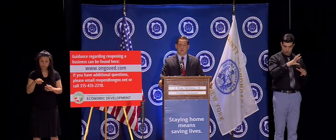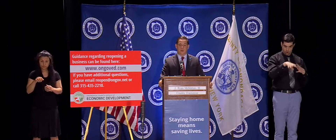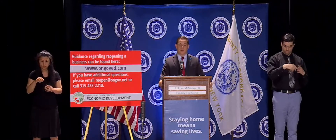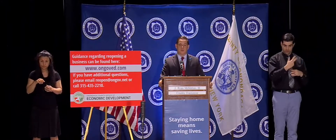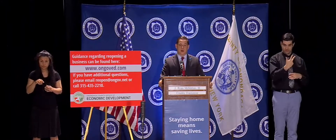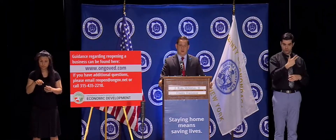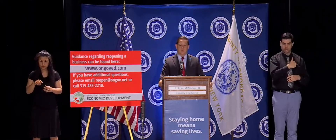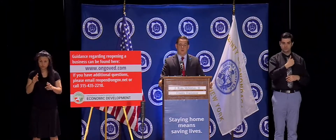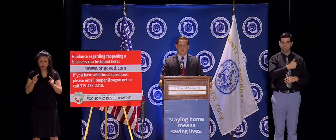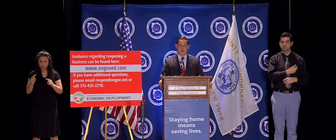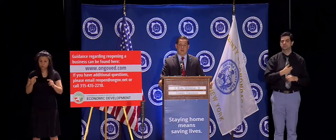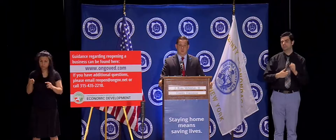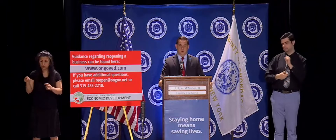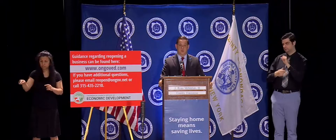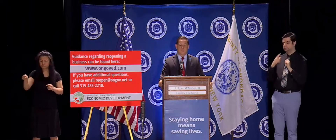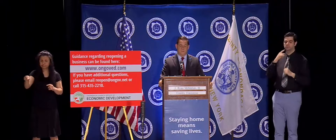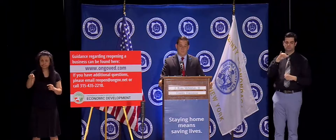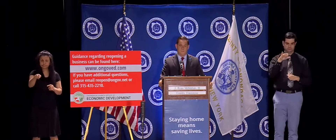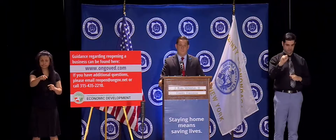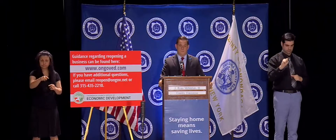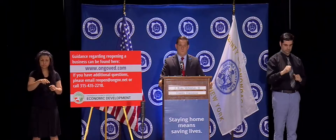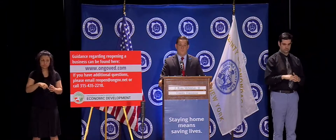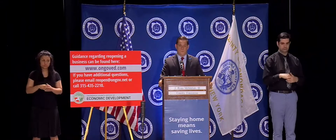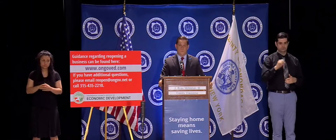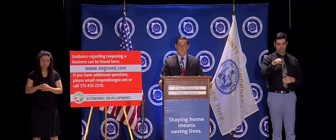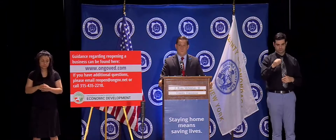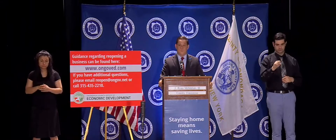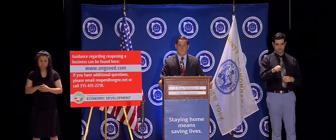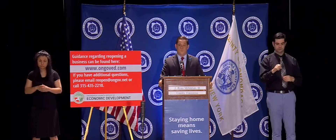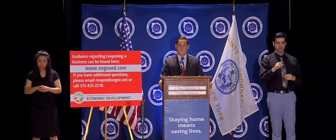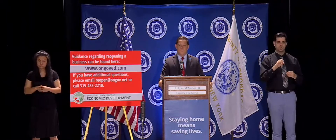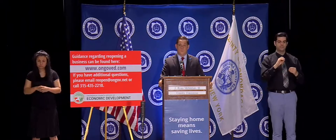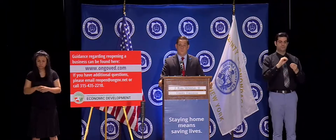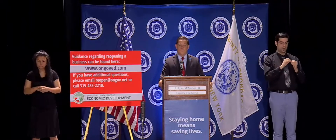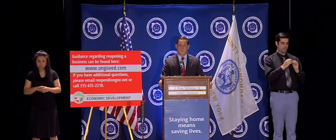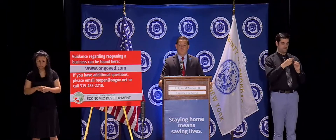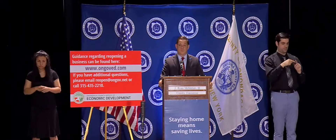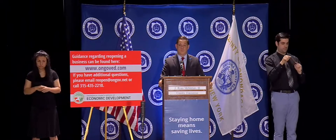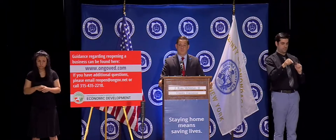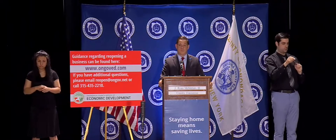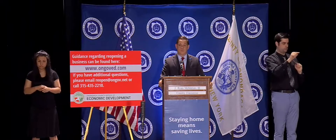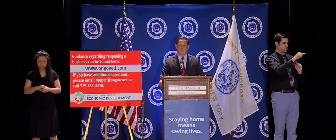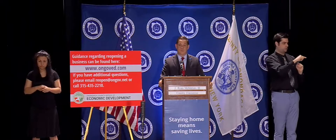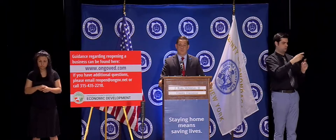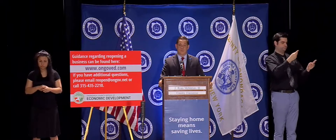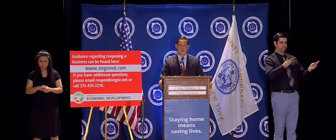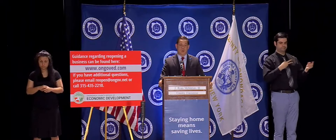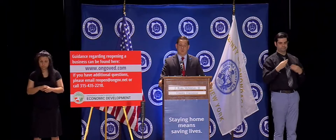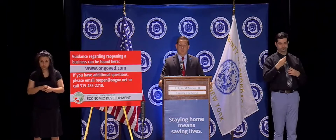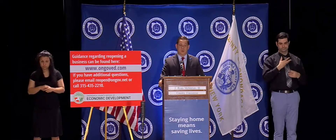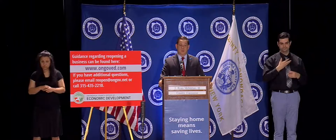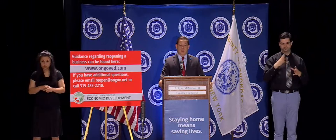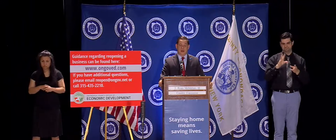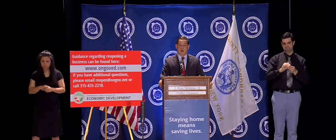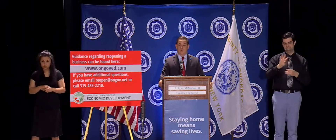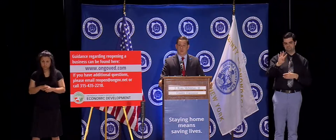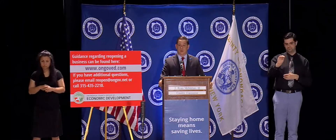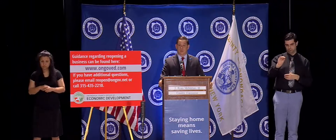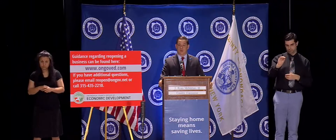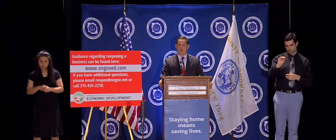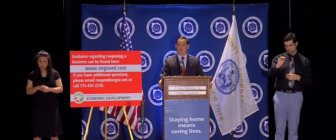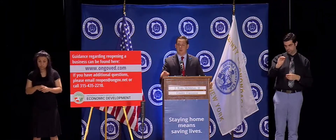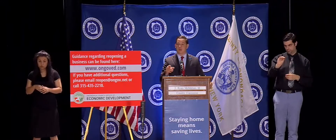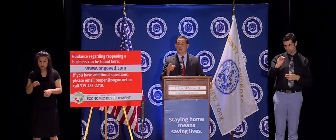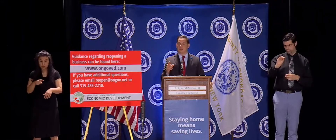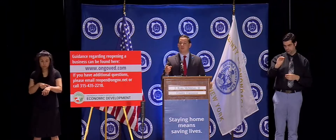them. We get the numbers directly from those 3 hospitals, yeah. Are hospitals like upstate running out of beds? No, not now.